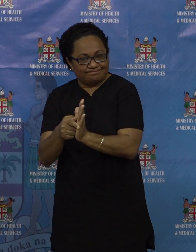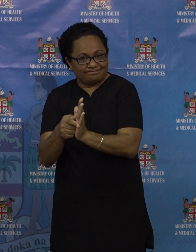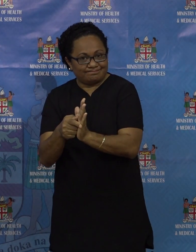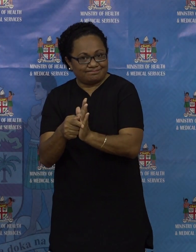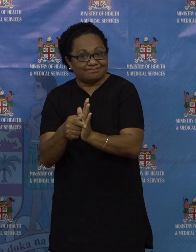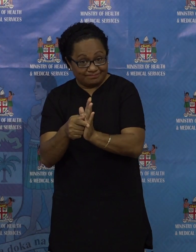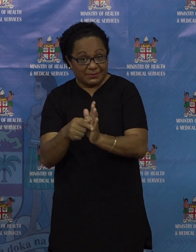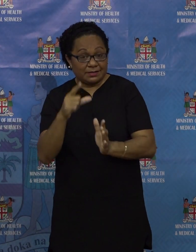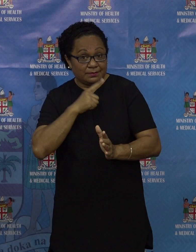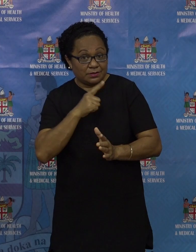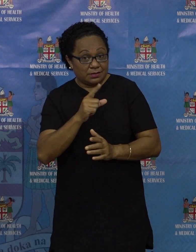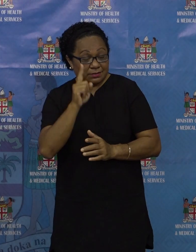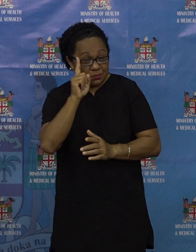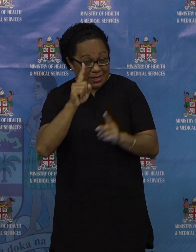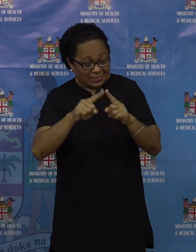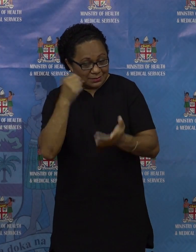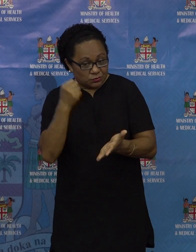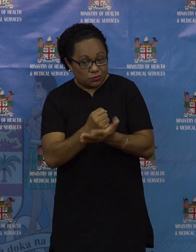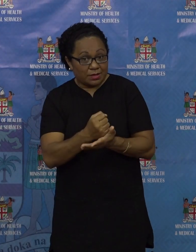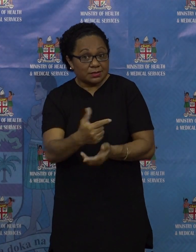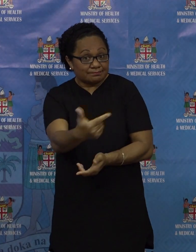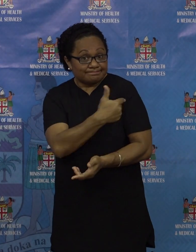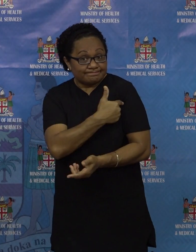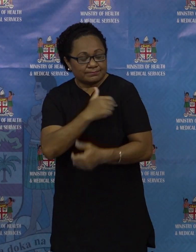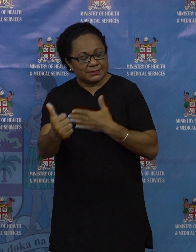sure. Vaccination is safe.